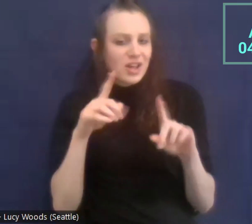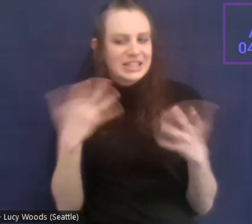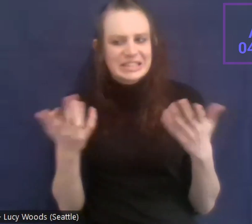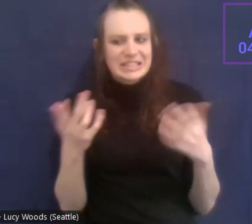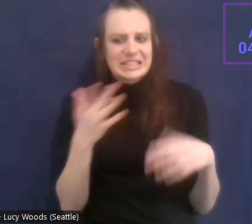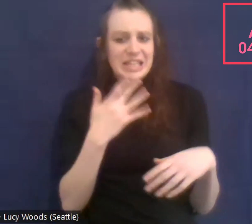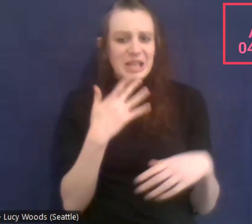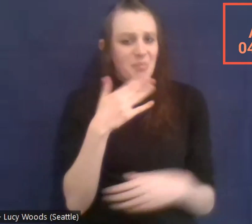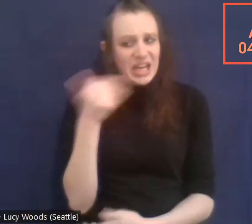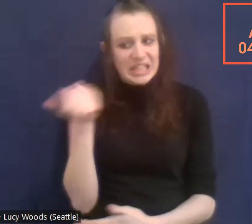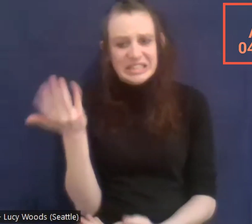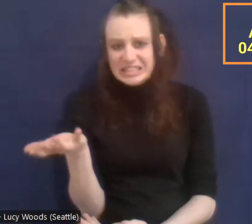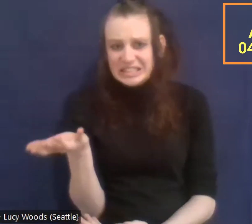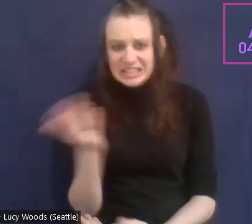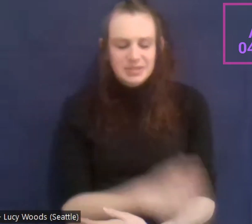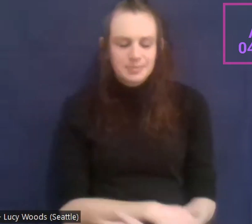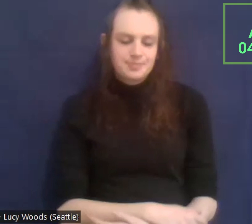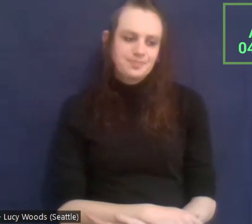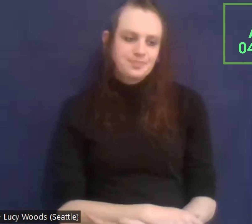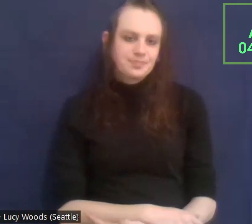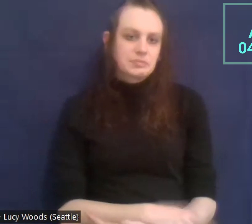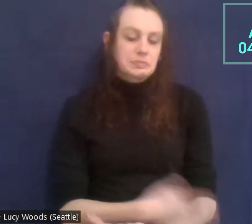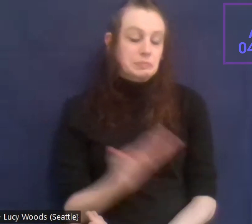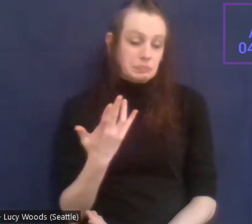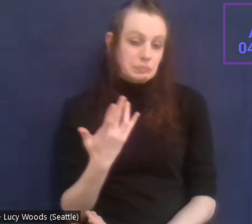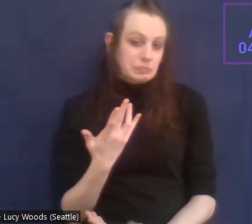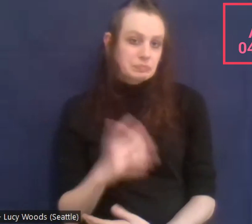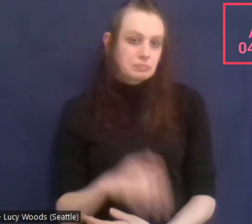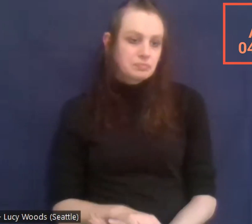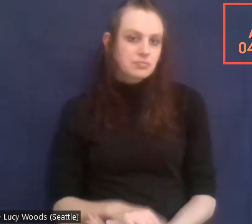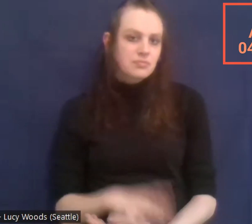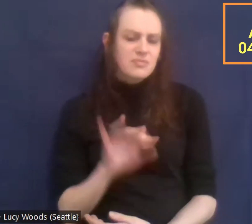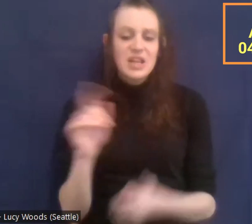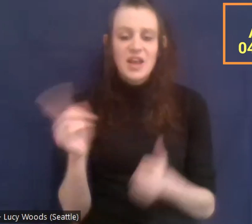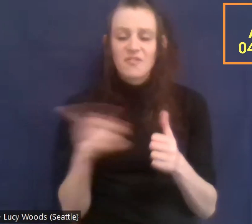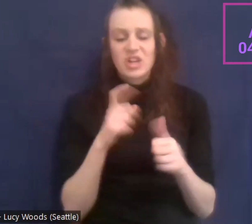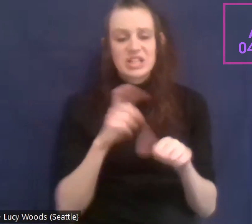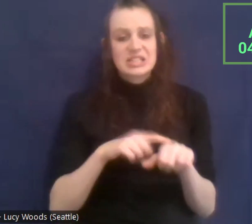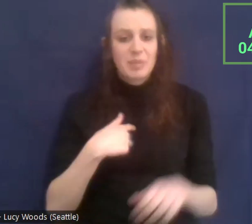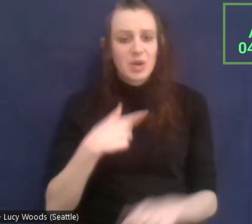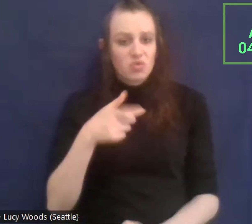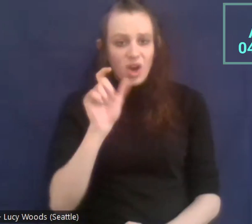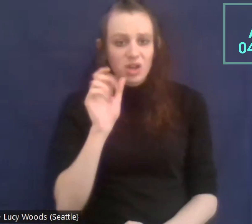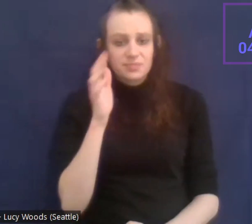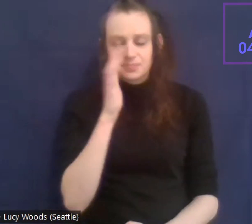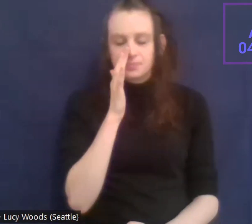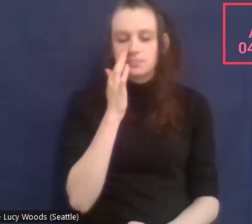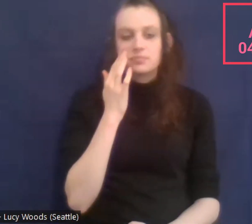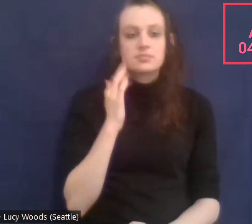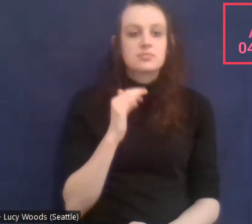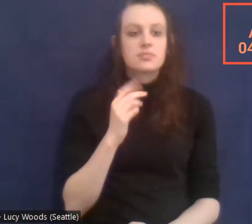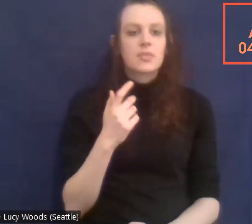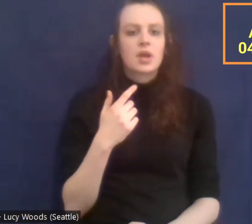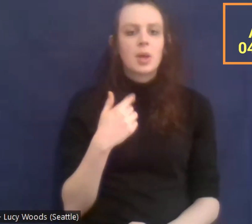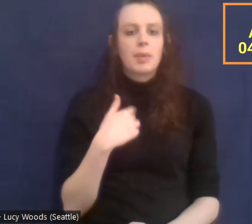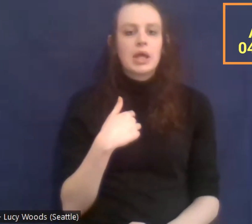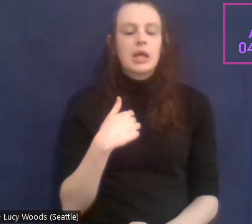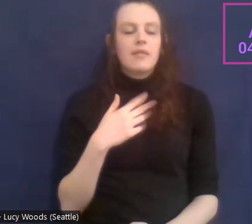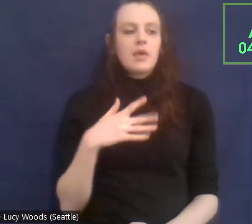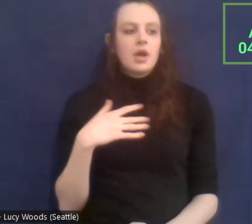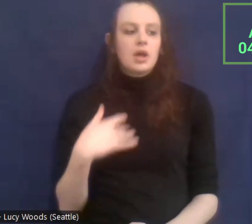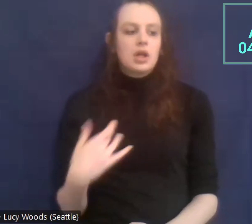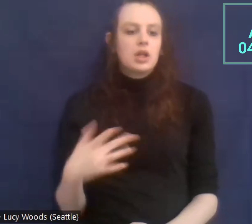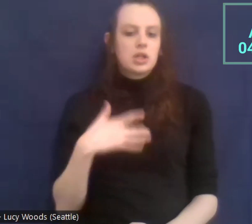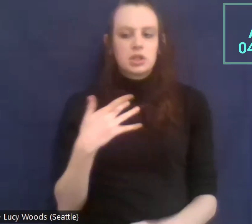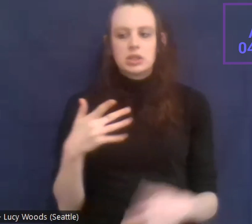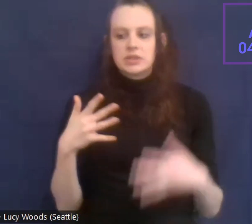Um, so yeah, that was the first time. And I was very, very afraid of becoming an